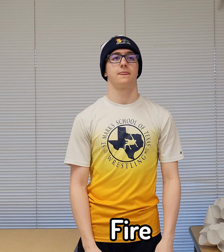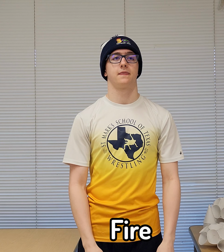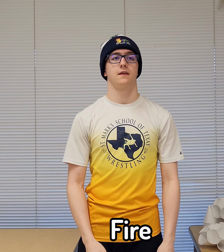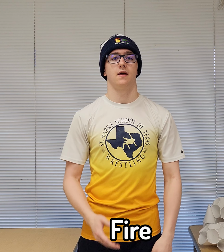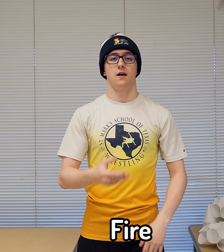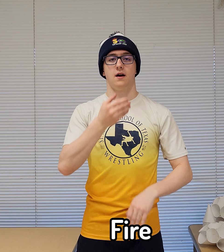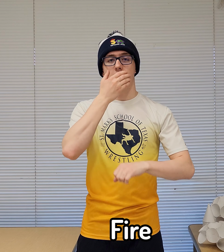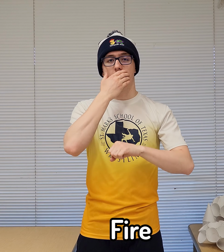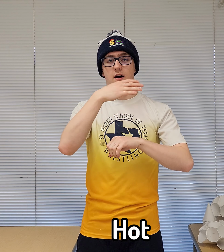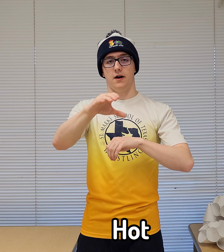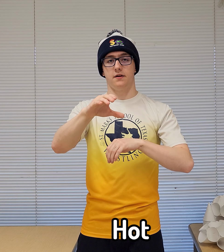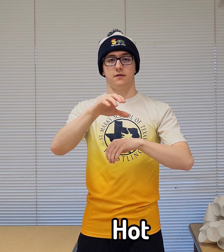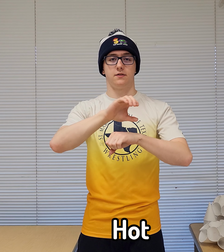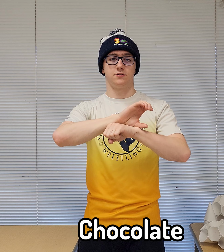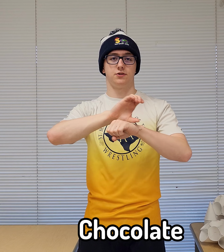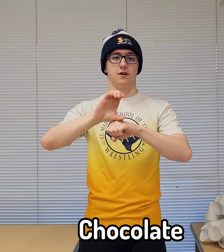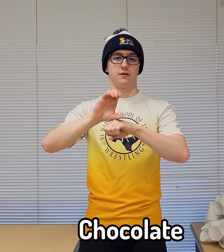Hot chocolate.